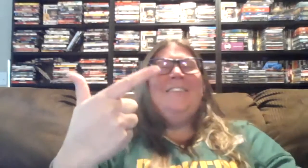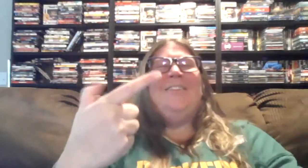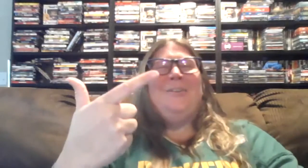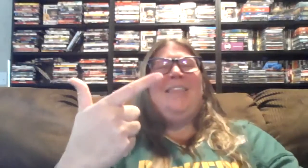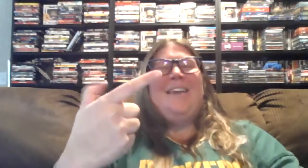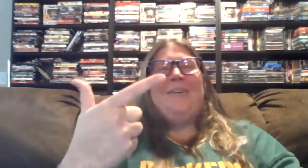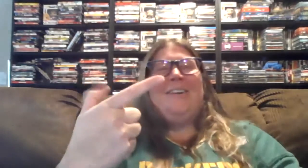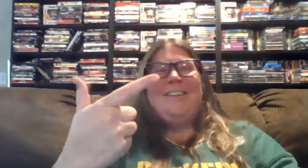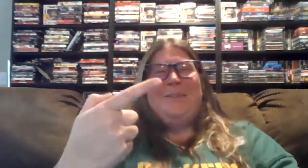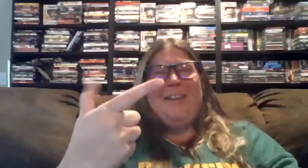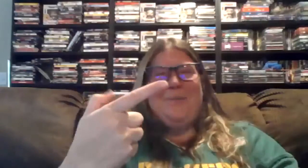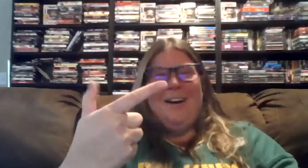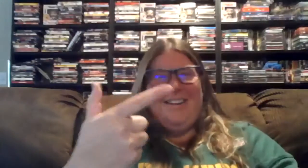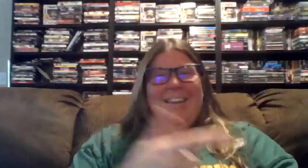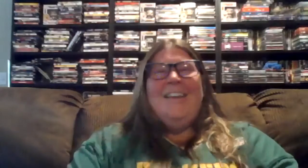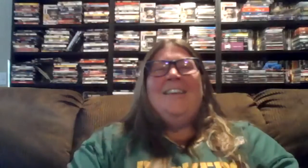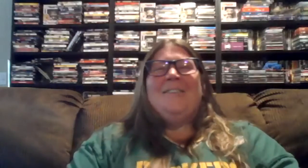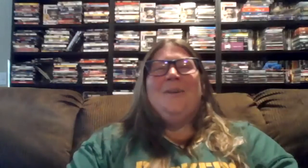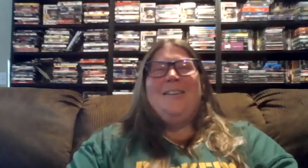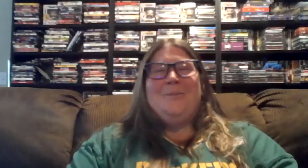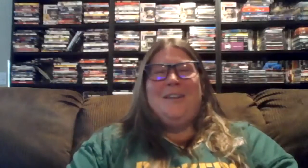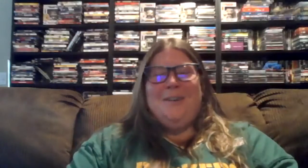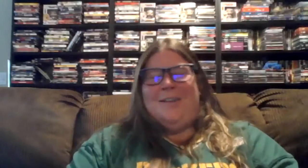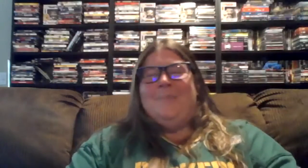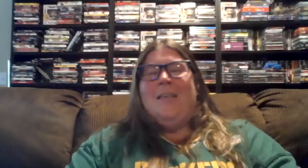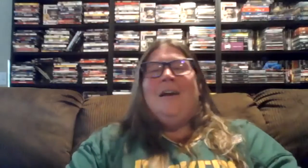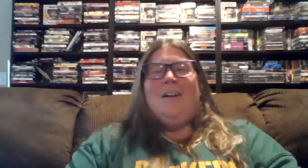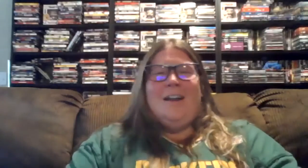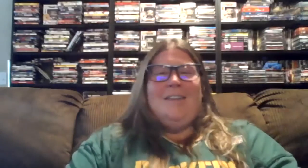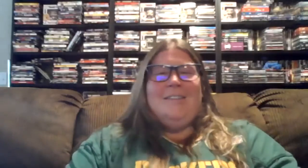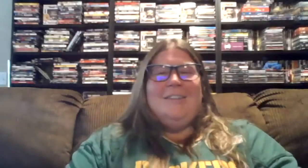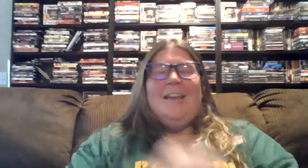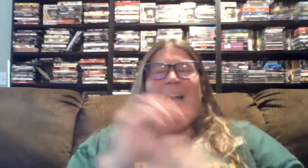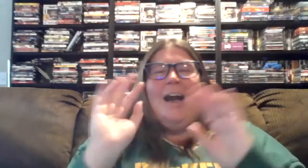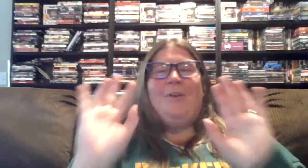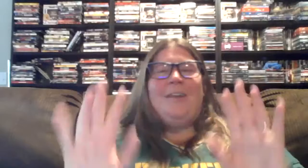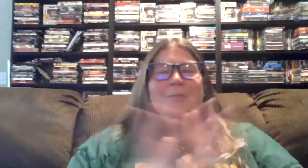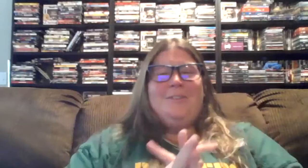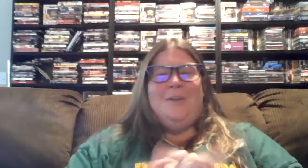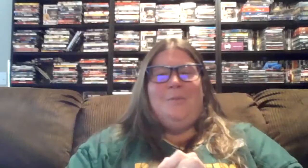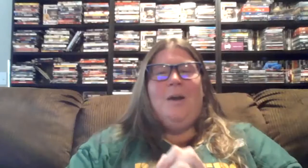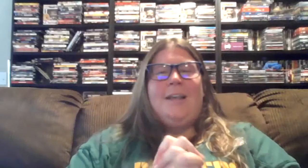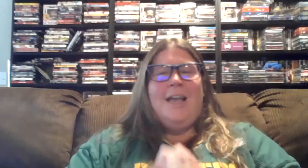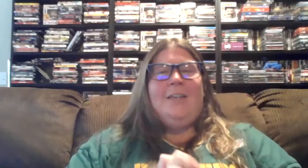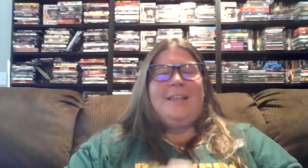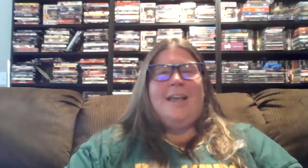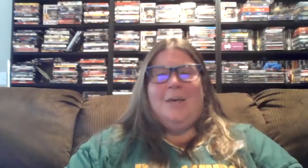So I think we're good to 21. So 1 to 21. All right. How's everyone doing? What else can I help